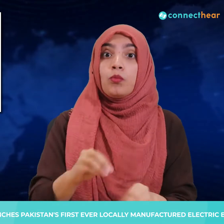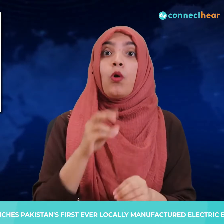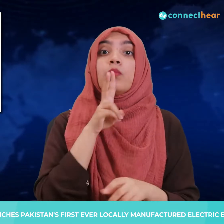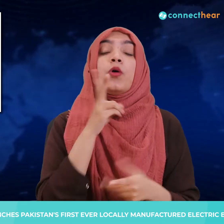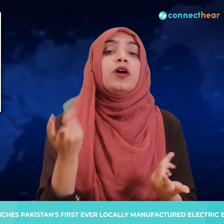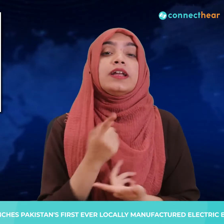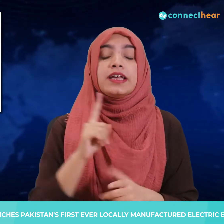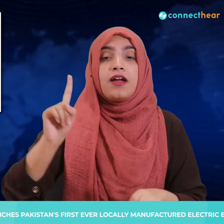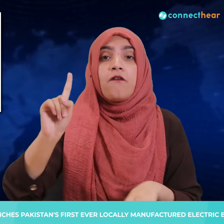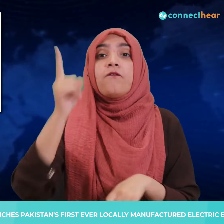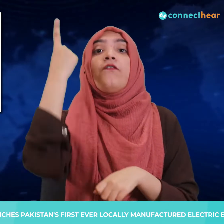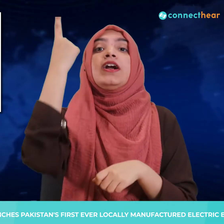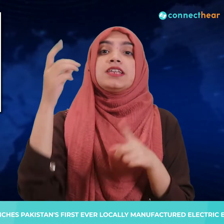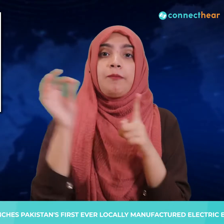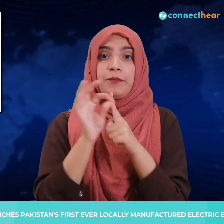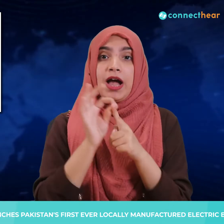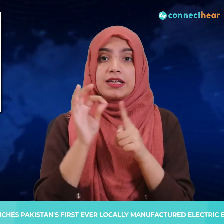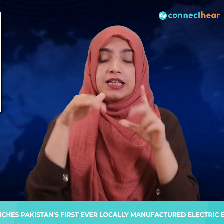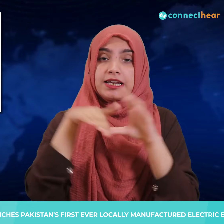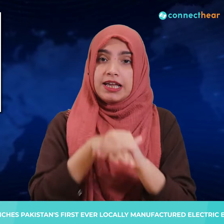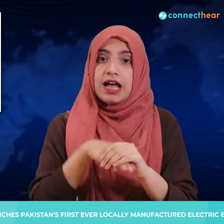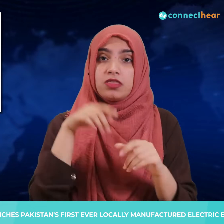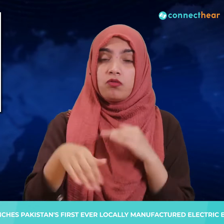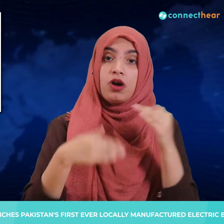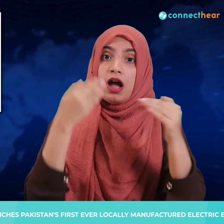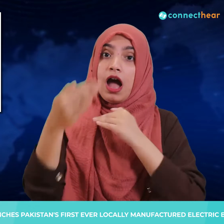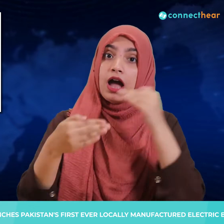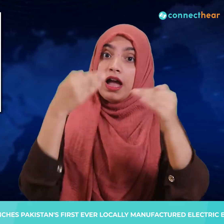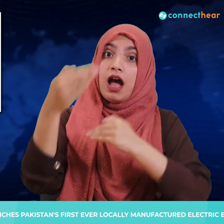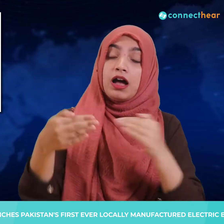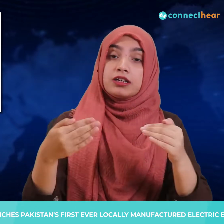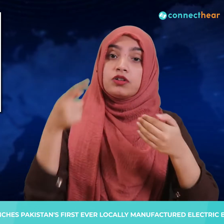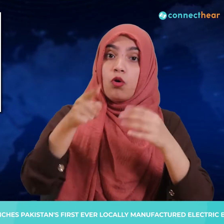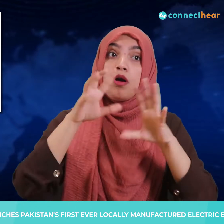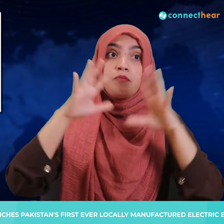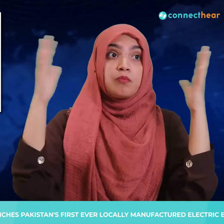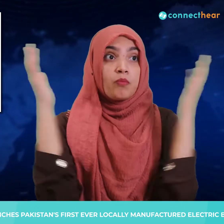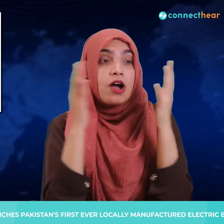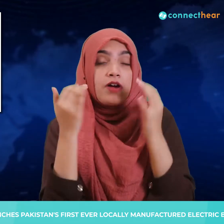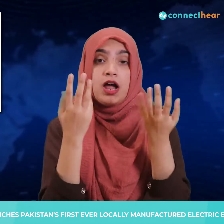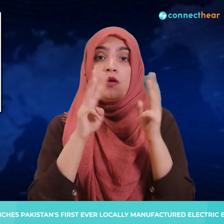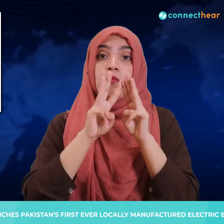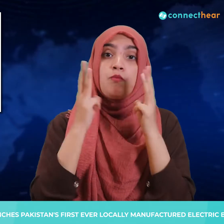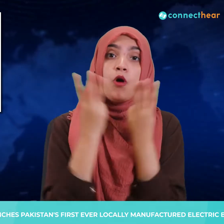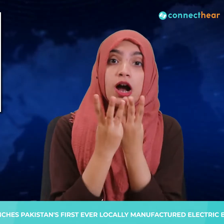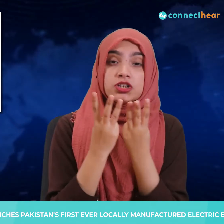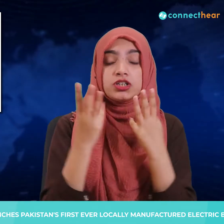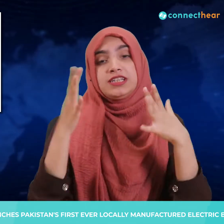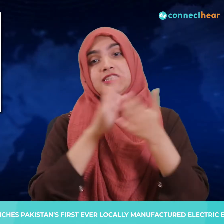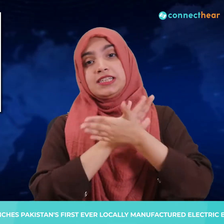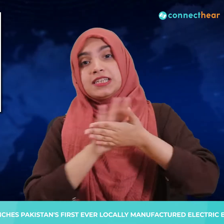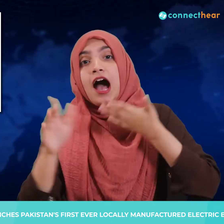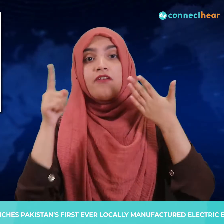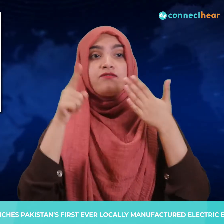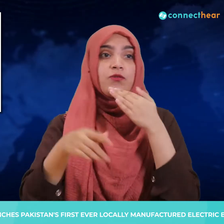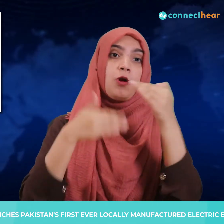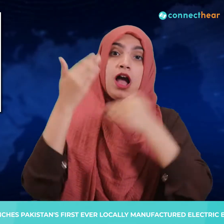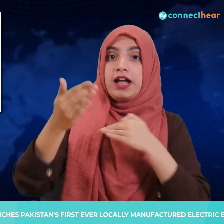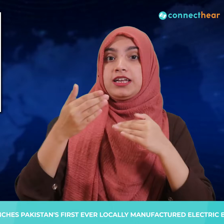He said it was for the first time that measures Pakistan was taking to improve the environment were being